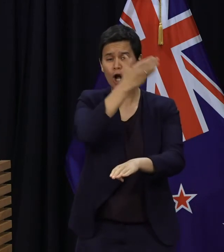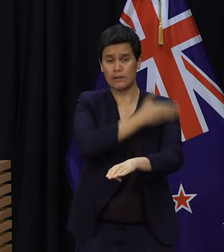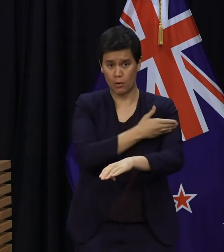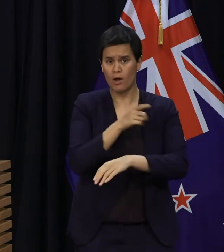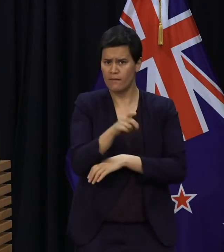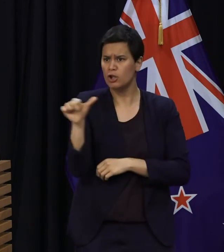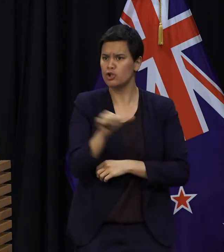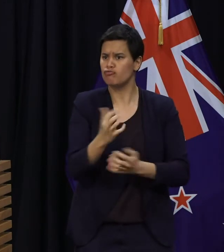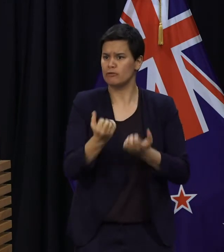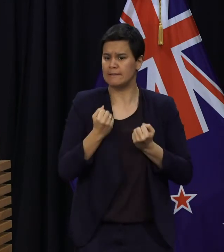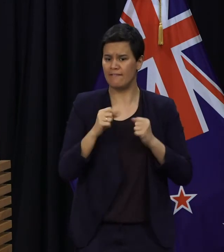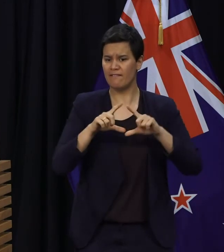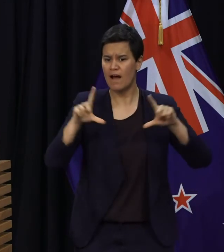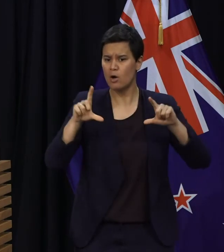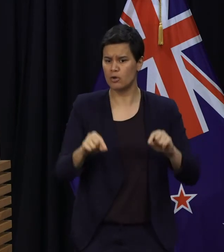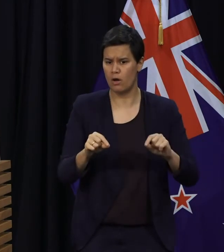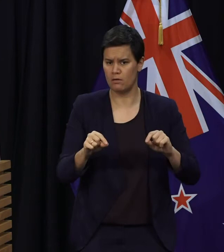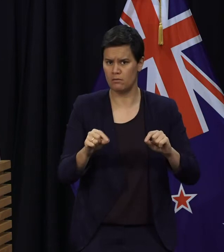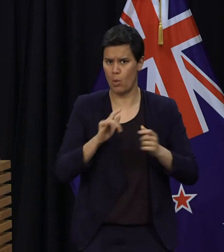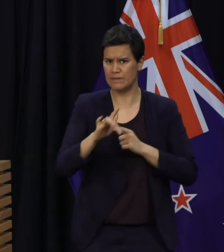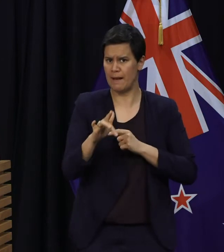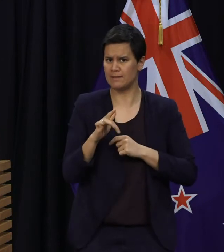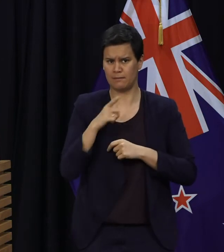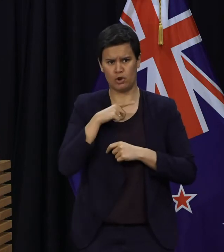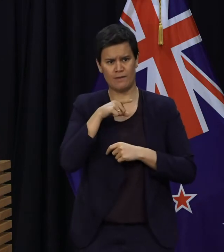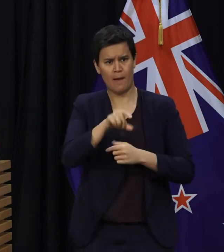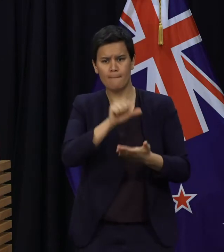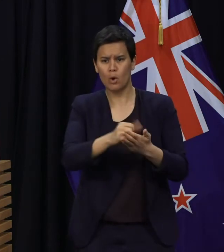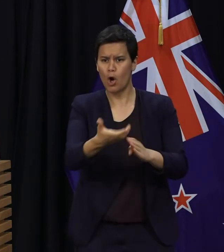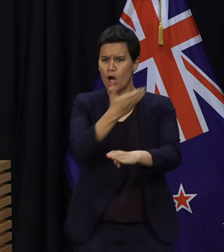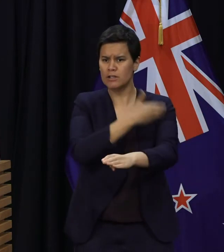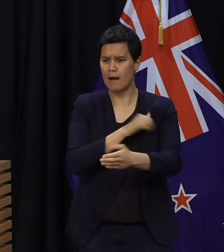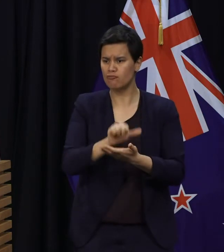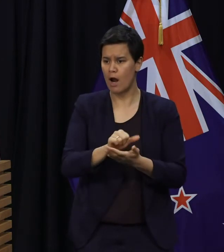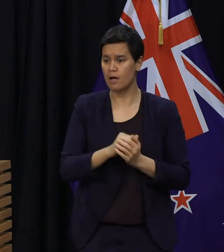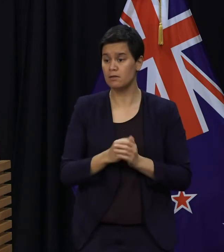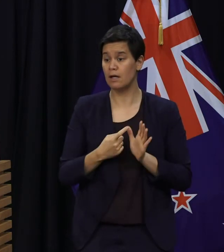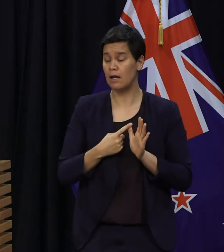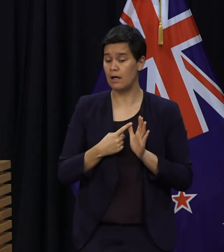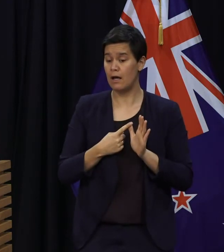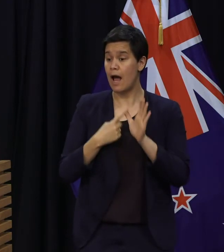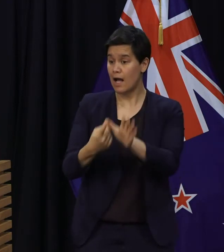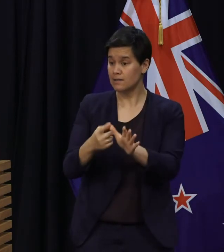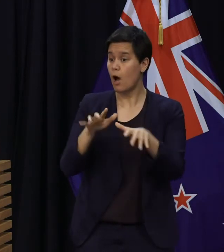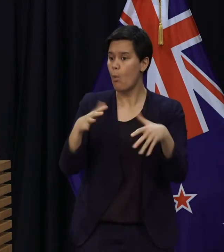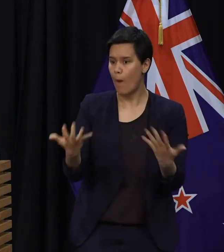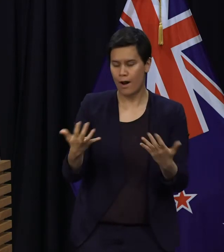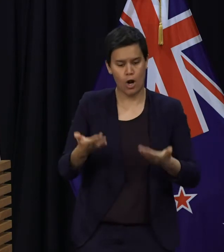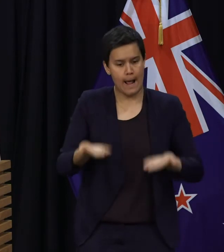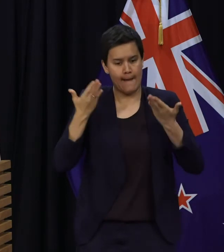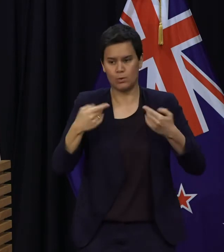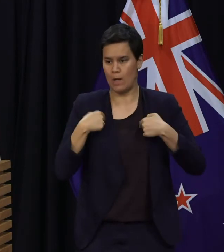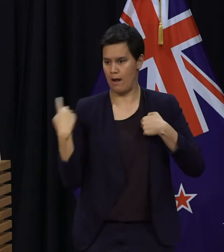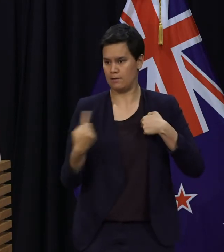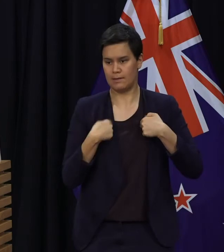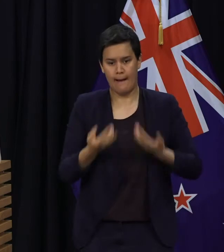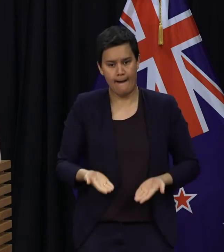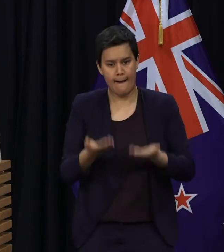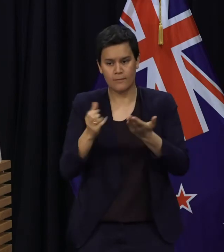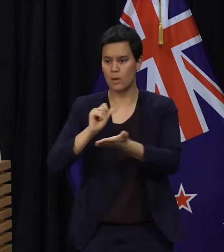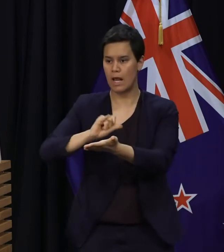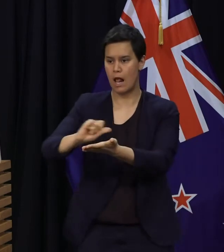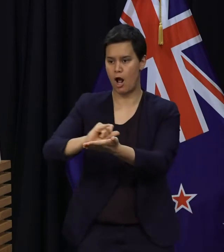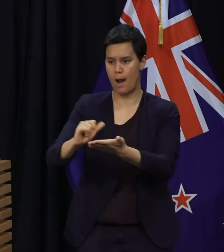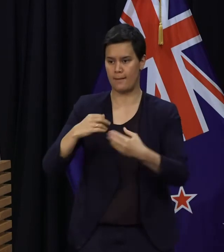who has booked a flight and when they have booked it. That is a relationship directly between an individual and an airline, and sometimes even involves a